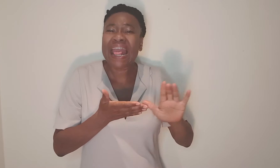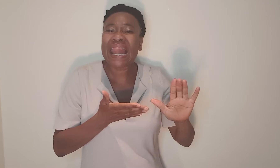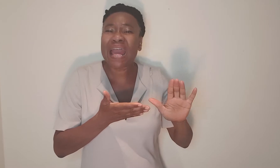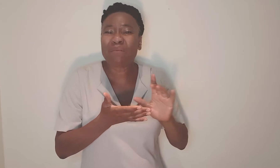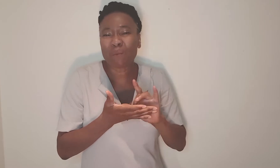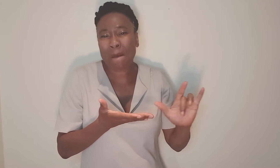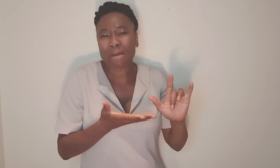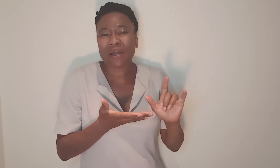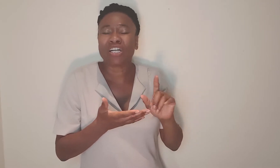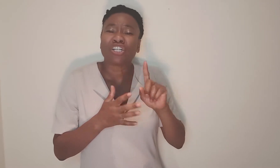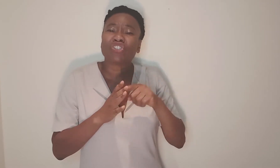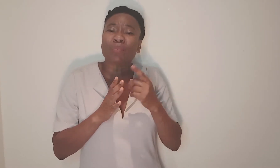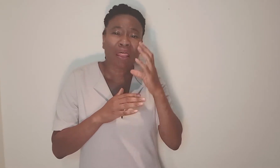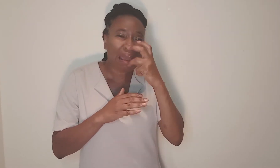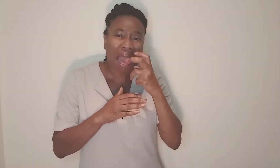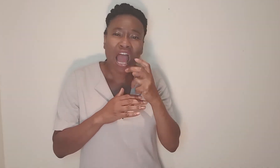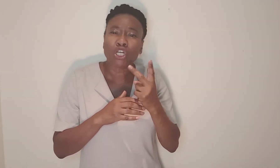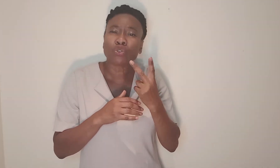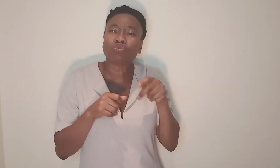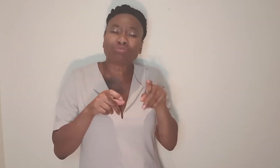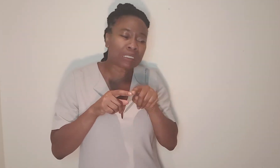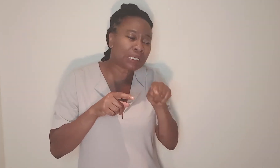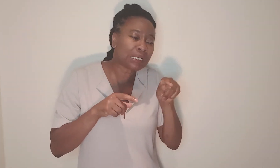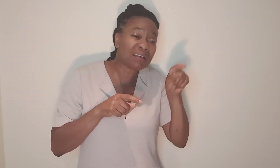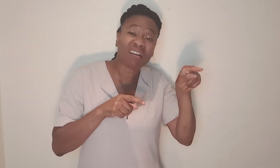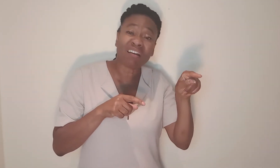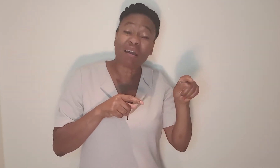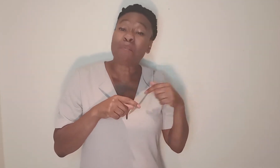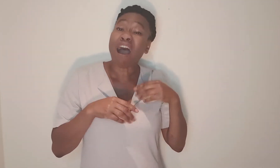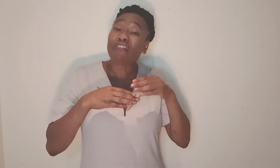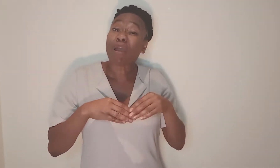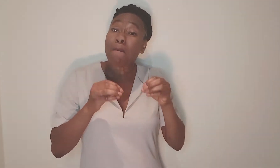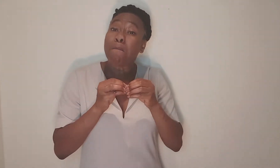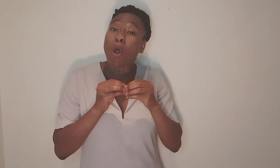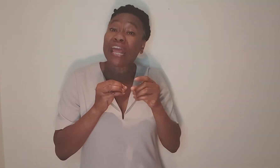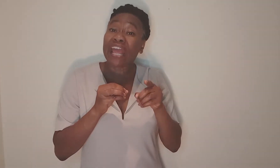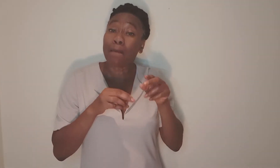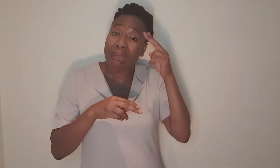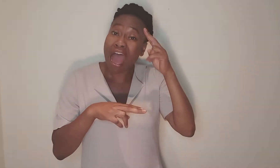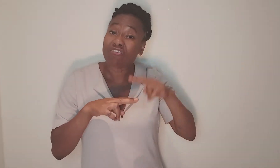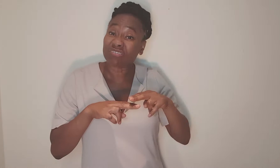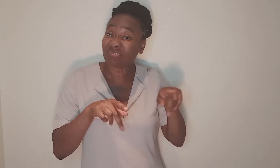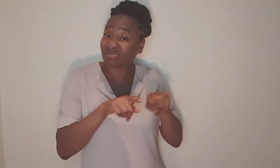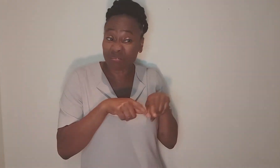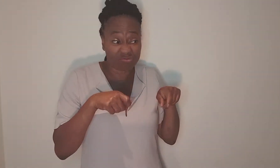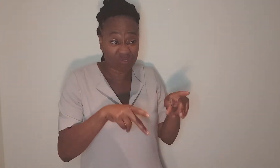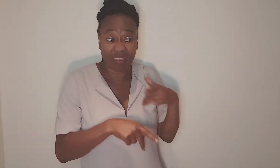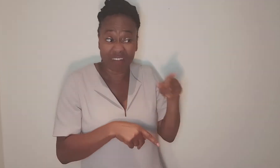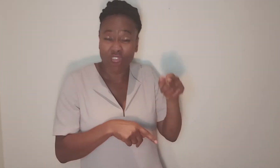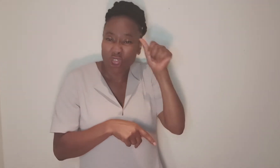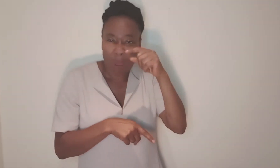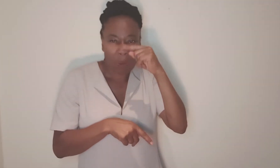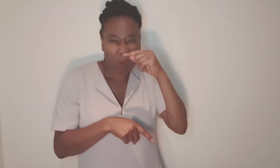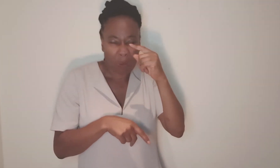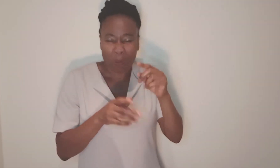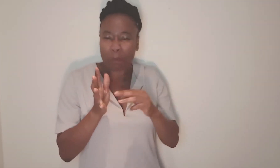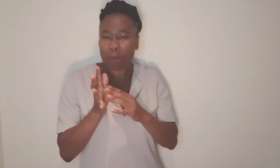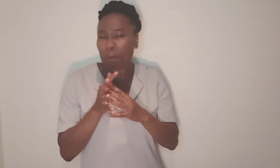So then I had to find Chumi the clown, who lives 2 streets up from here. He's on the same street as my friend Bonnie's parents. You know those fancy muse